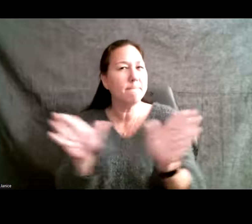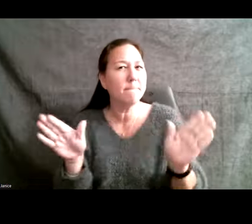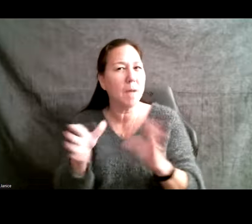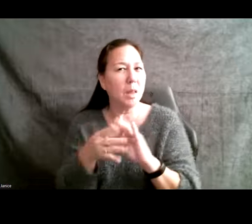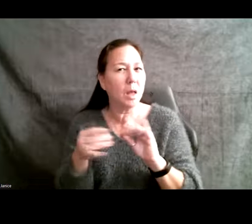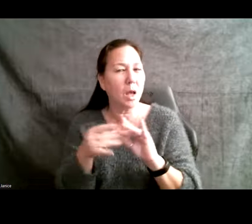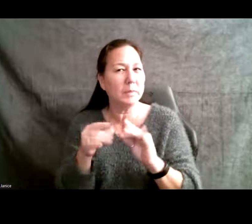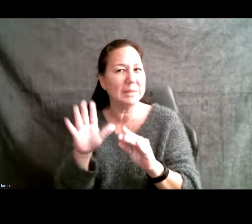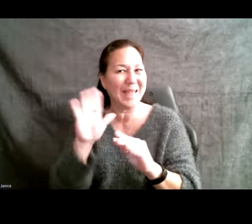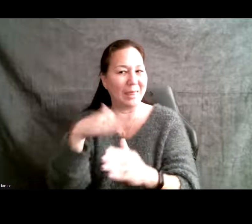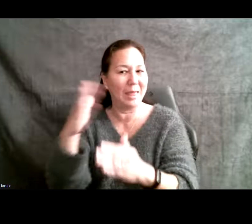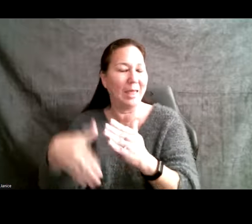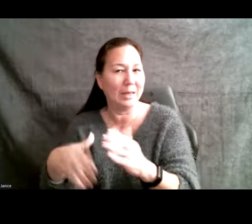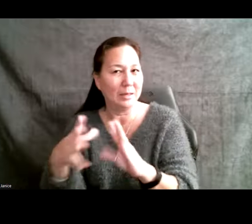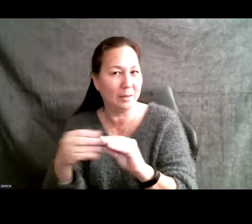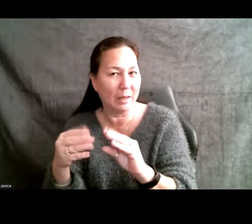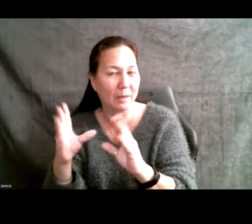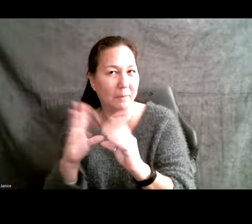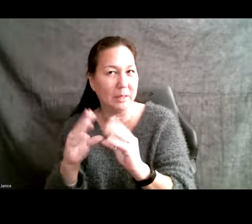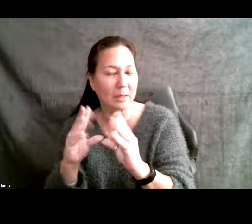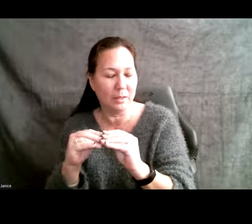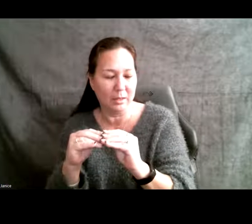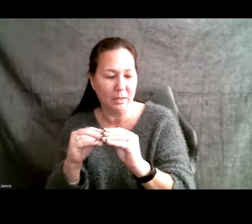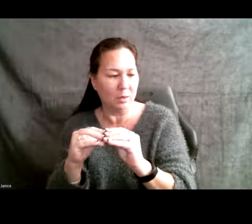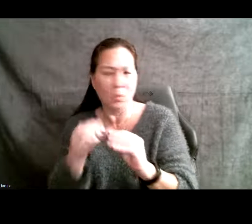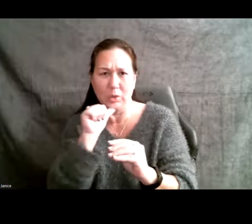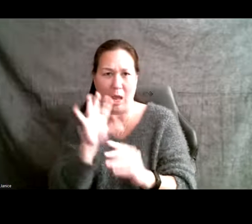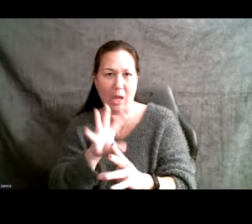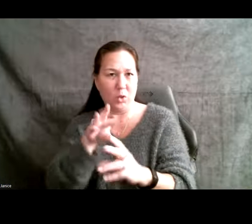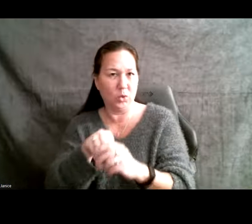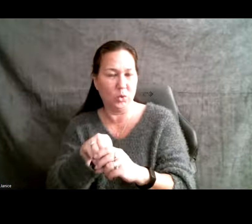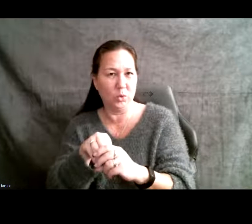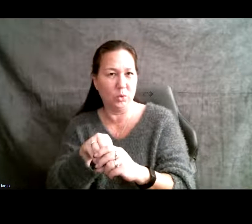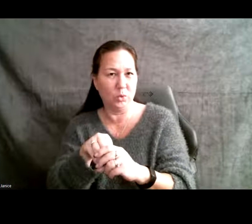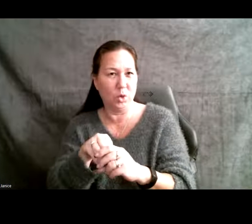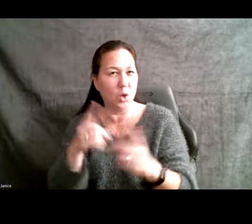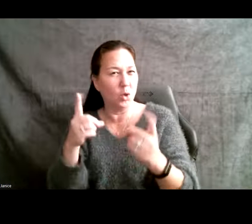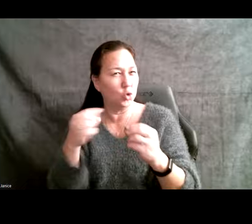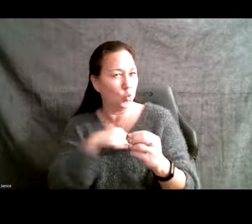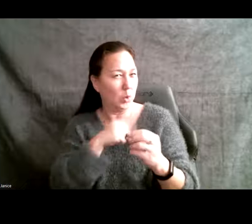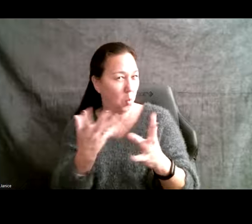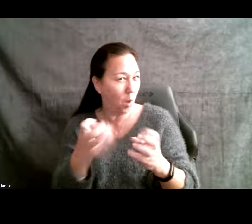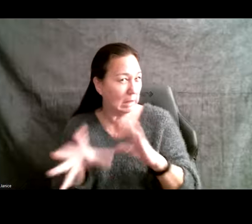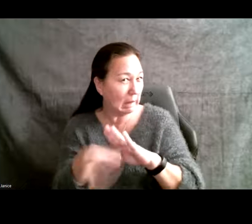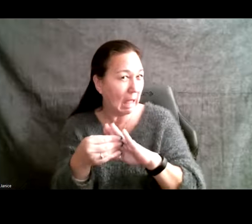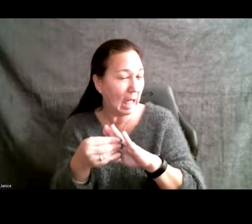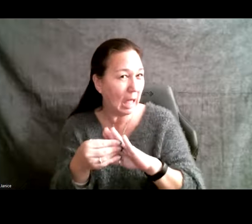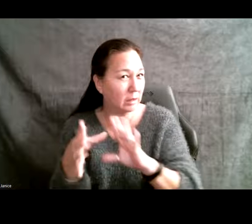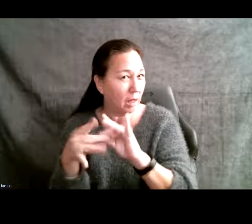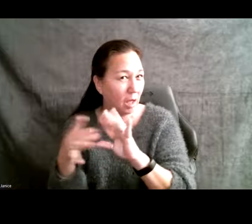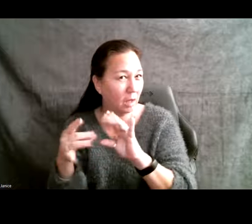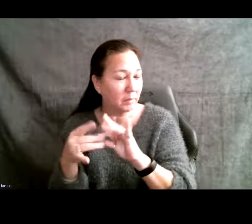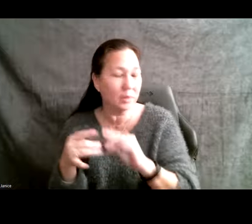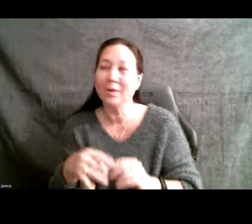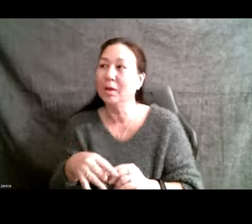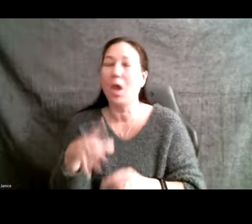end of the meeting are not included in the minutes. I'm not sure if we want to do that or not. We haven't been